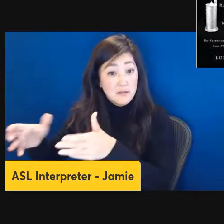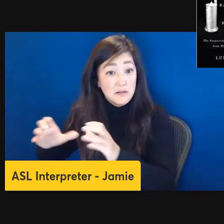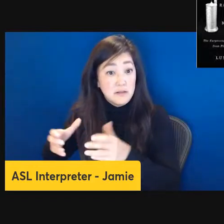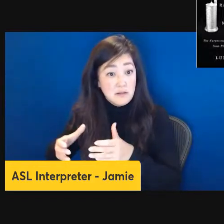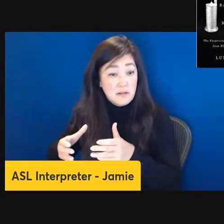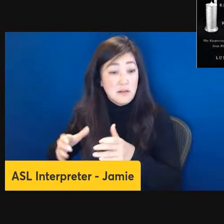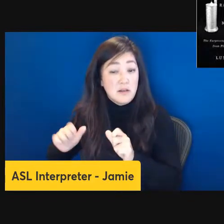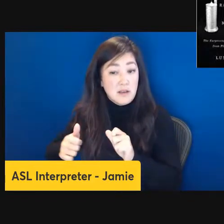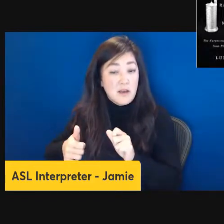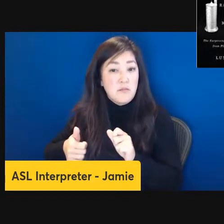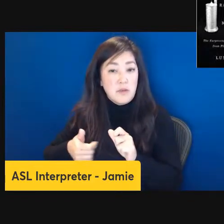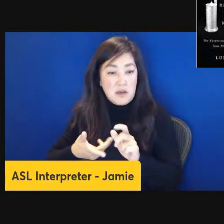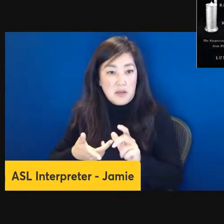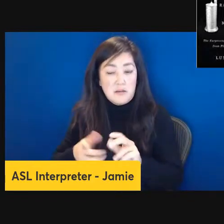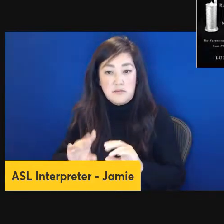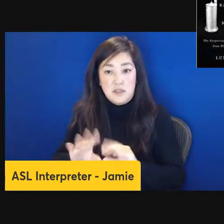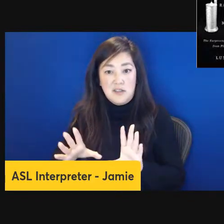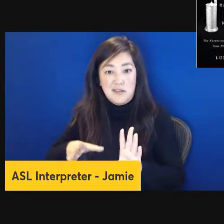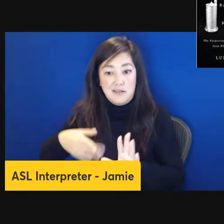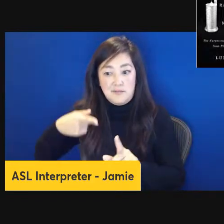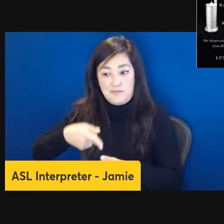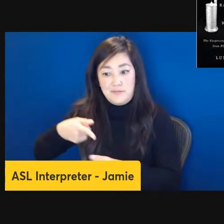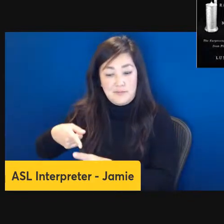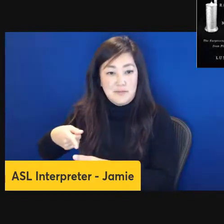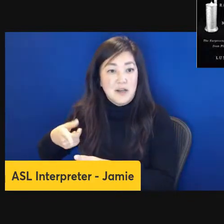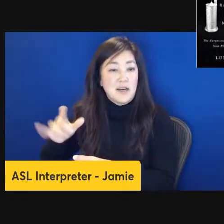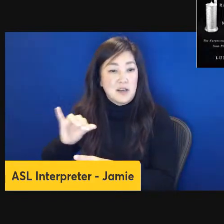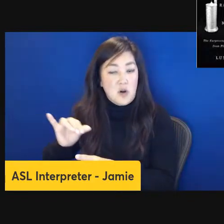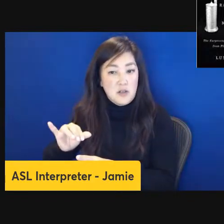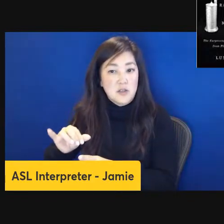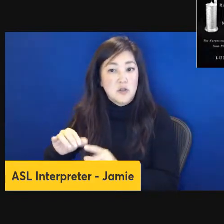well-defined and that they're genetically different.